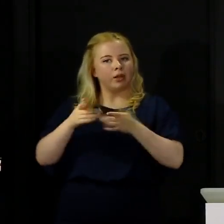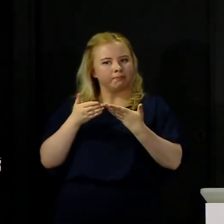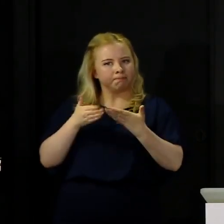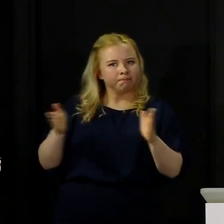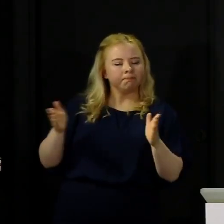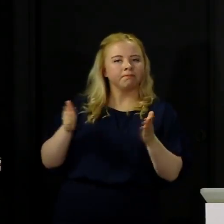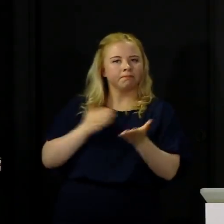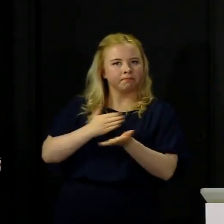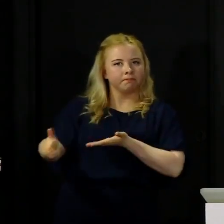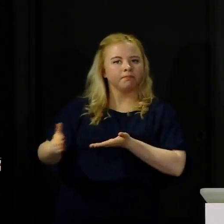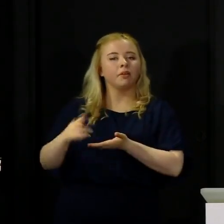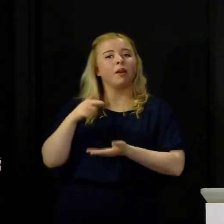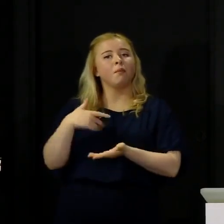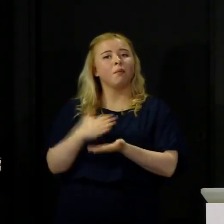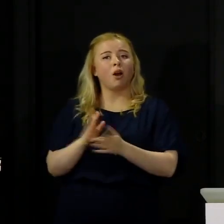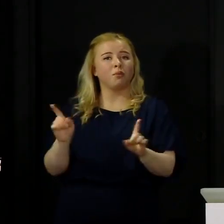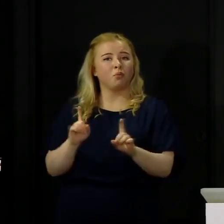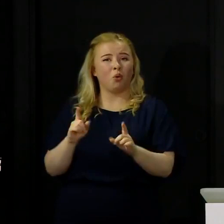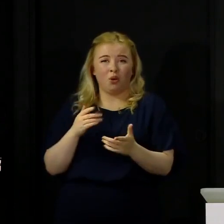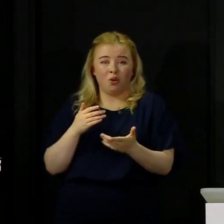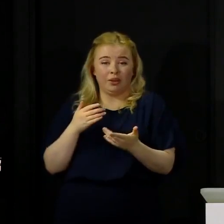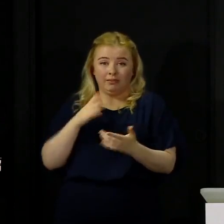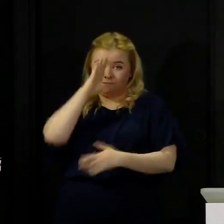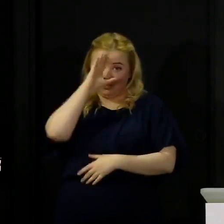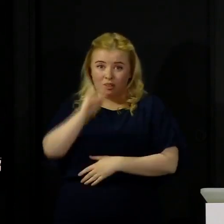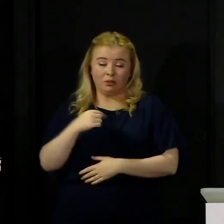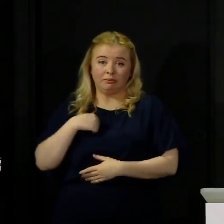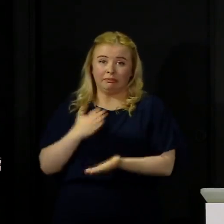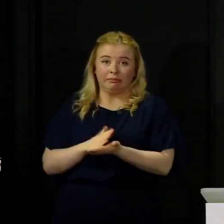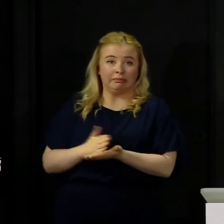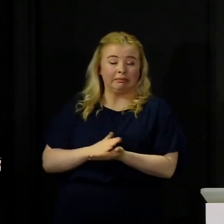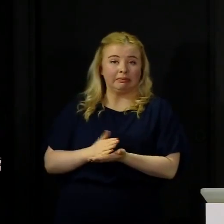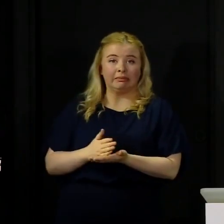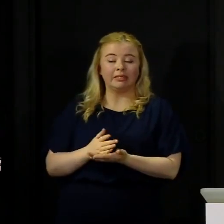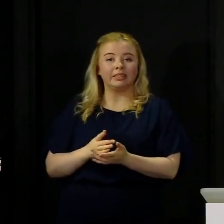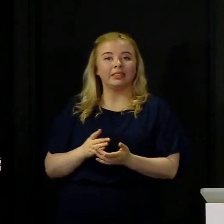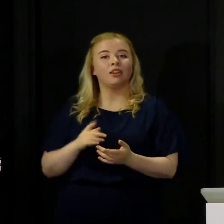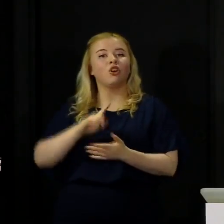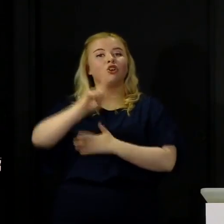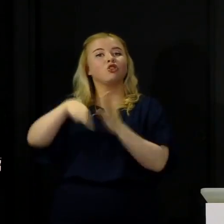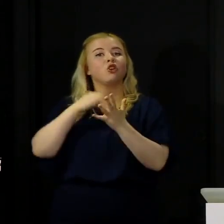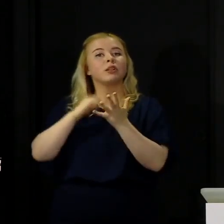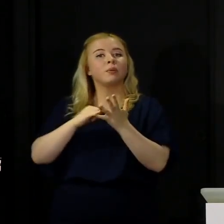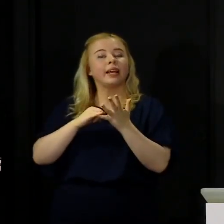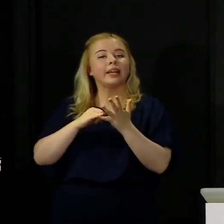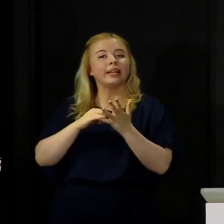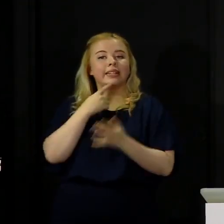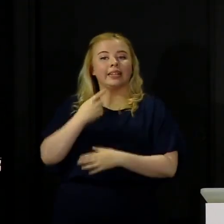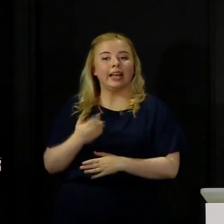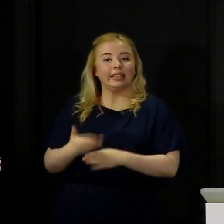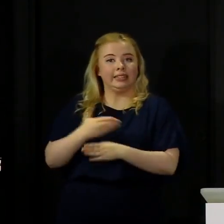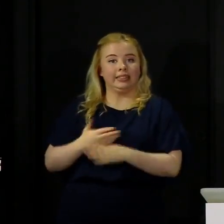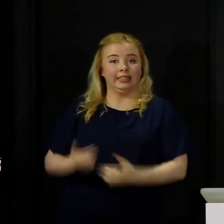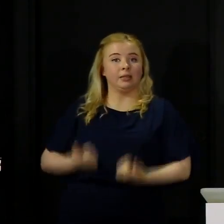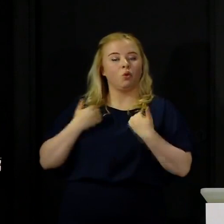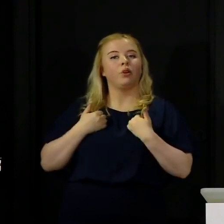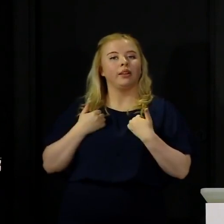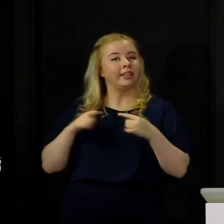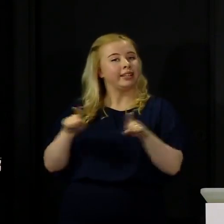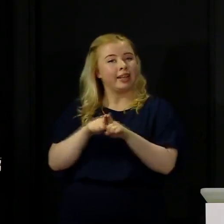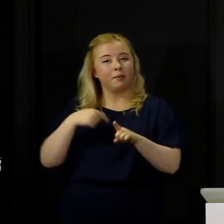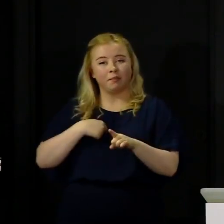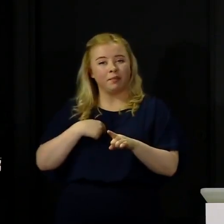of that involves just being open about the uncertainties. What John was doing earlier on is what I've done today, which